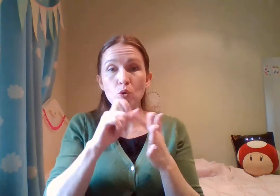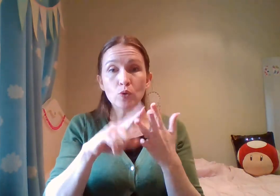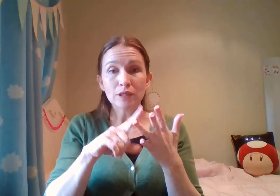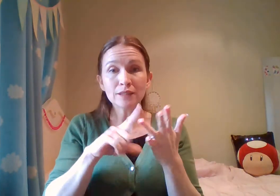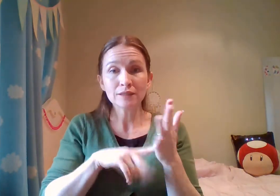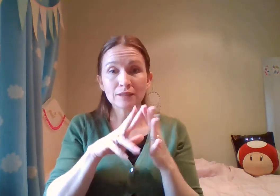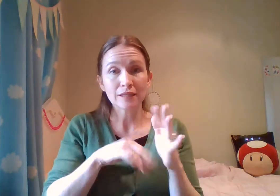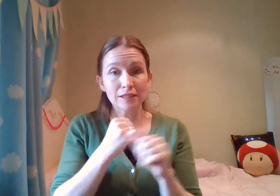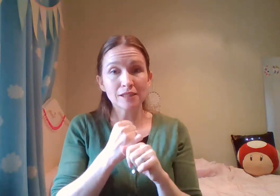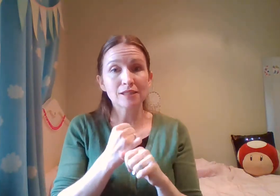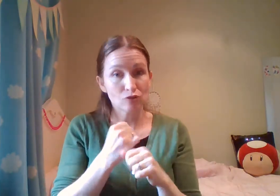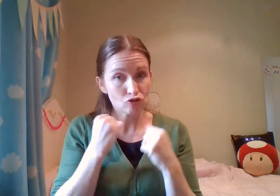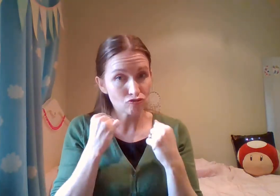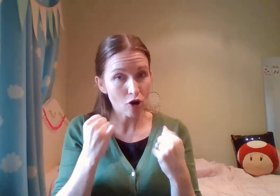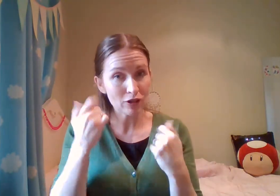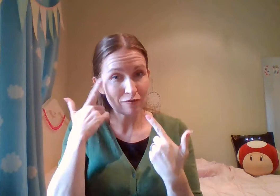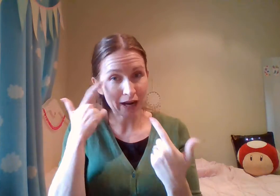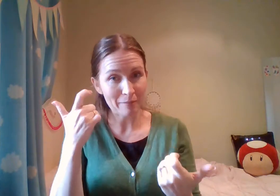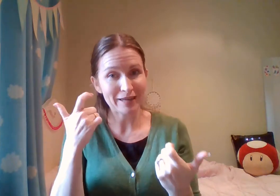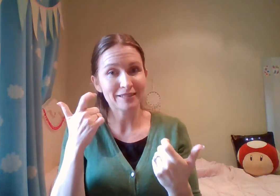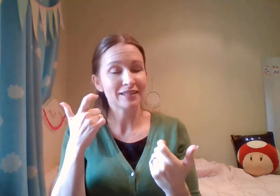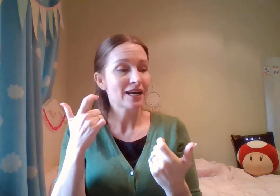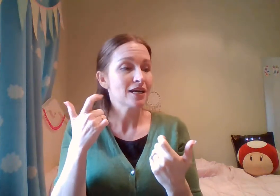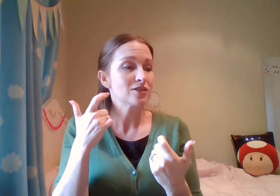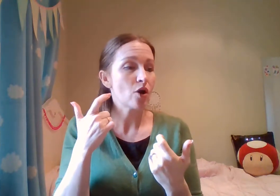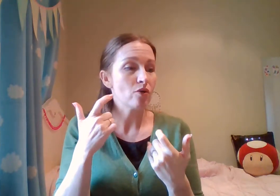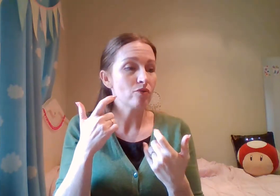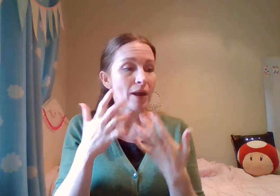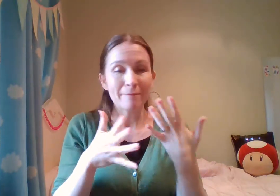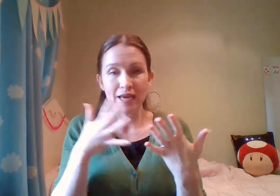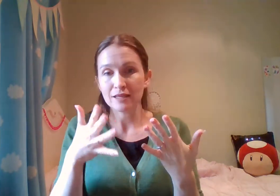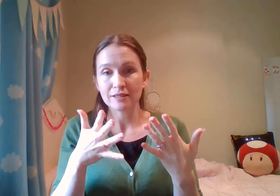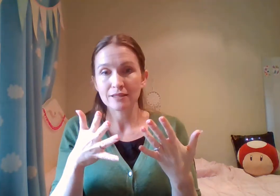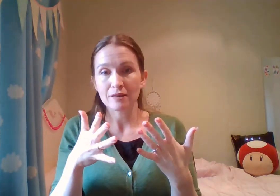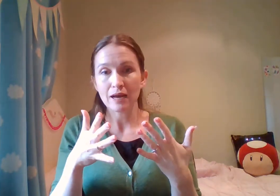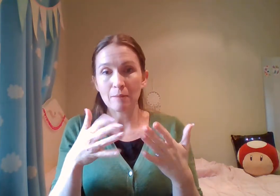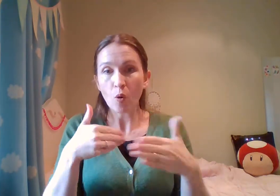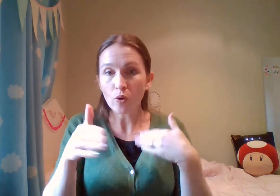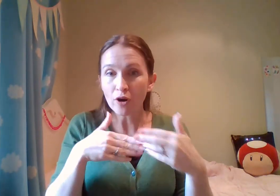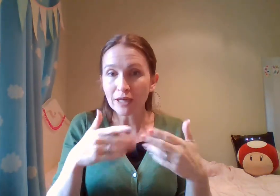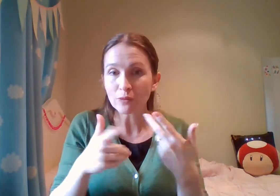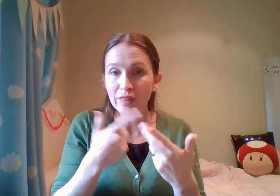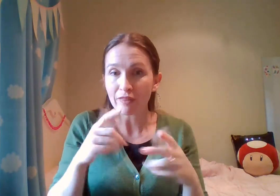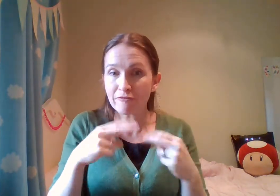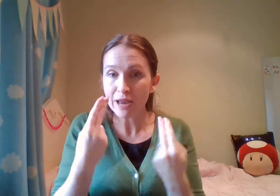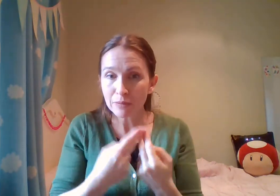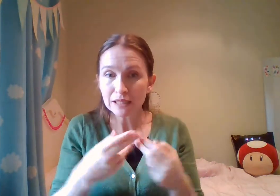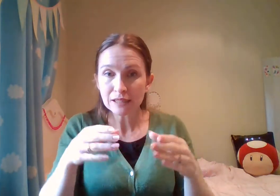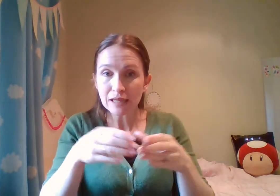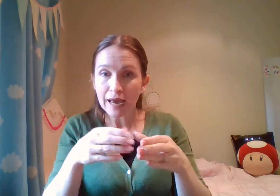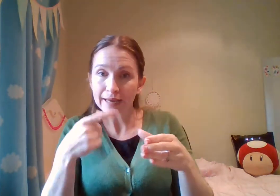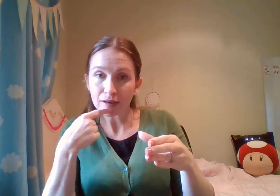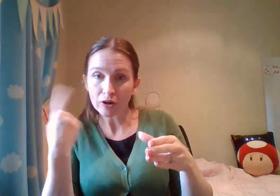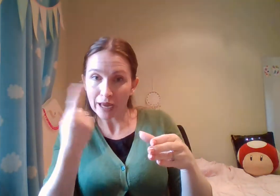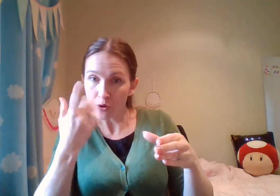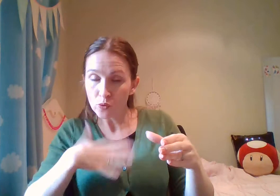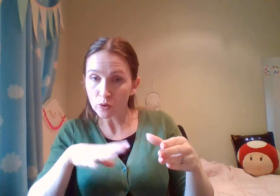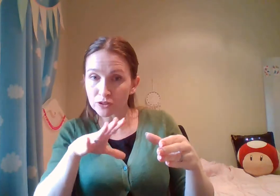carpooling is strongly recommended. So that means organising with other families, saying, okay, who wants